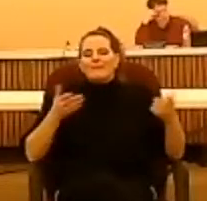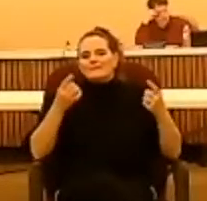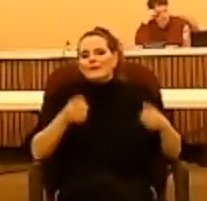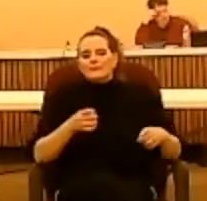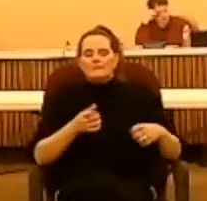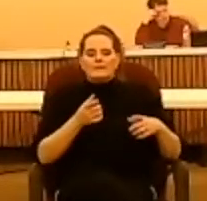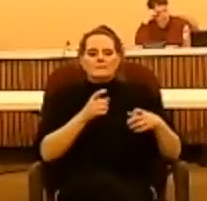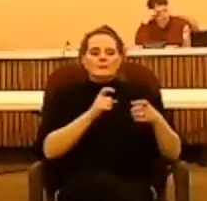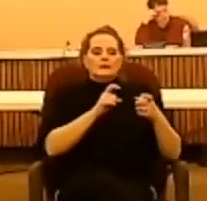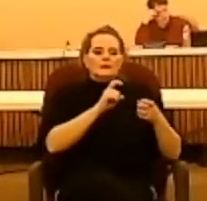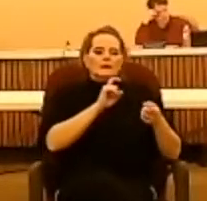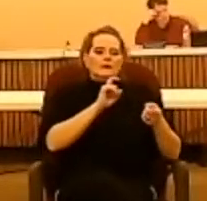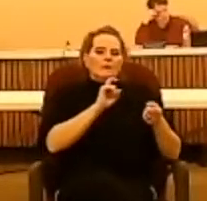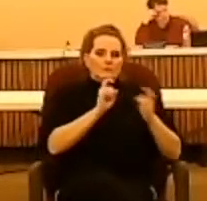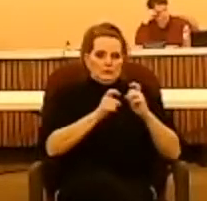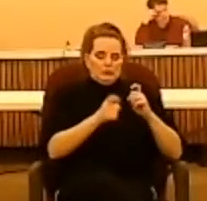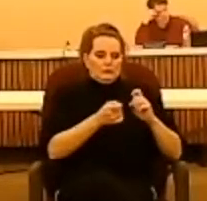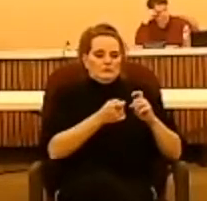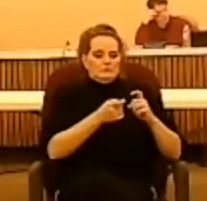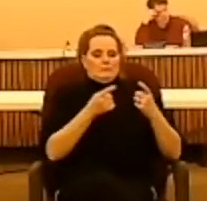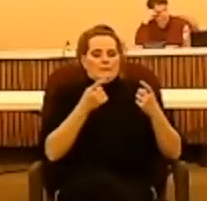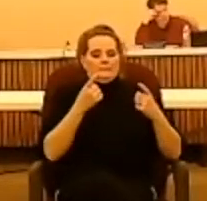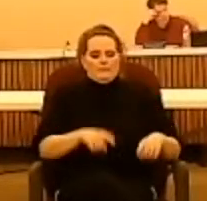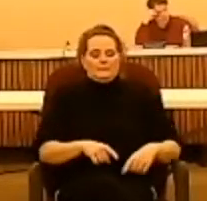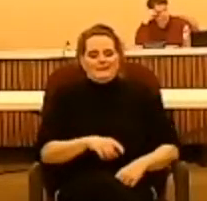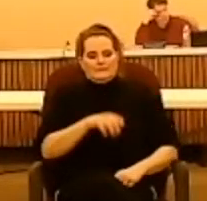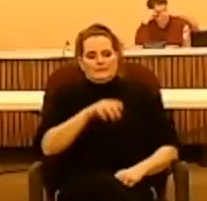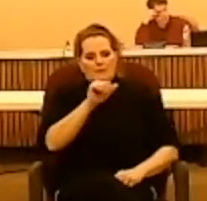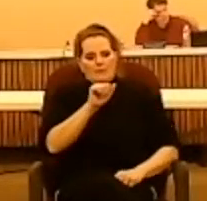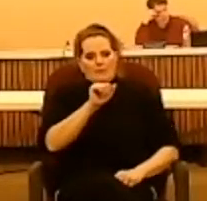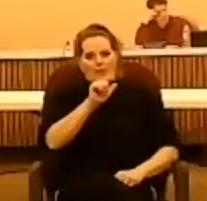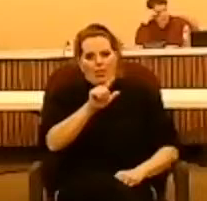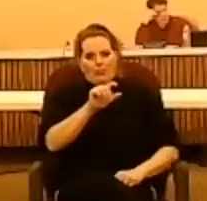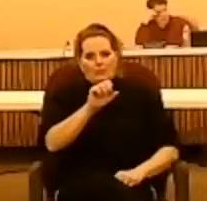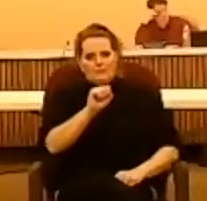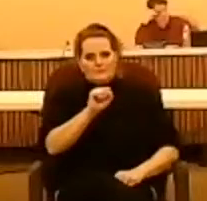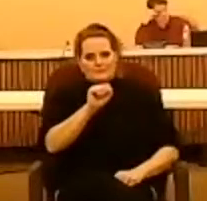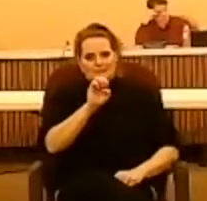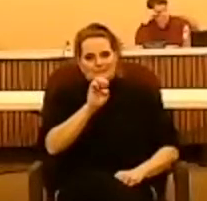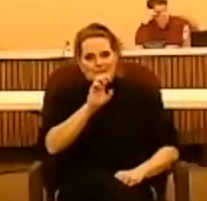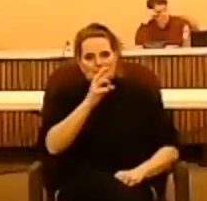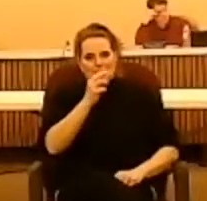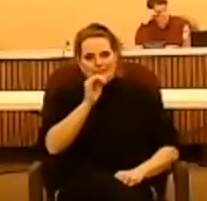changes that happened at El Siegel Center and